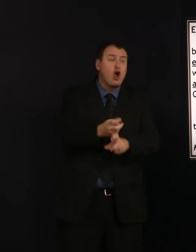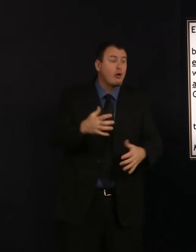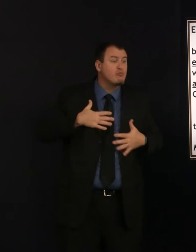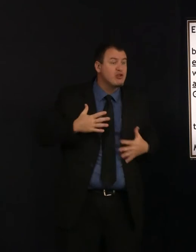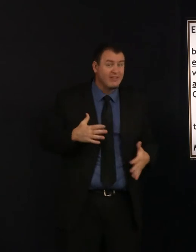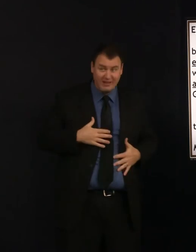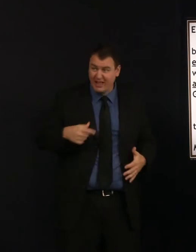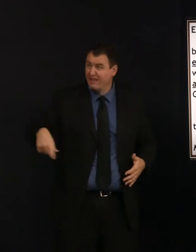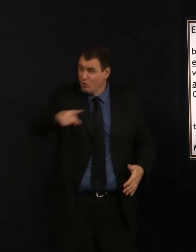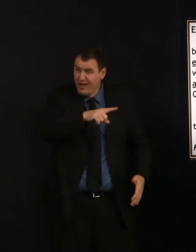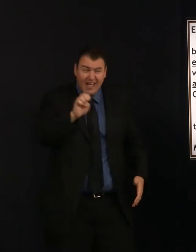and wrath.